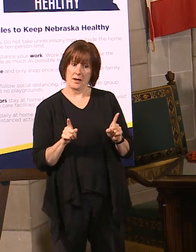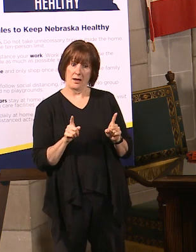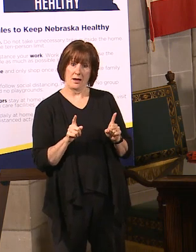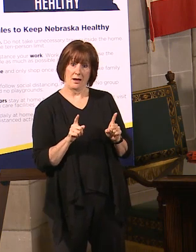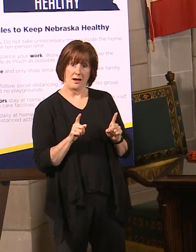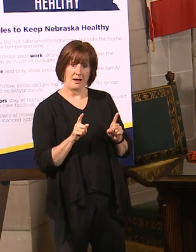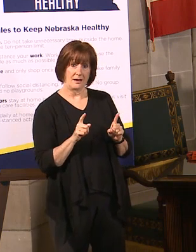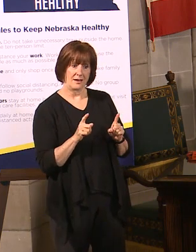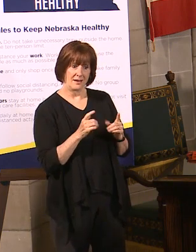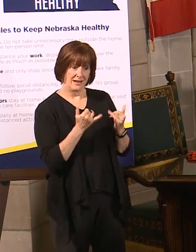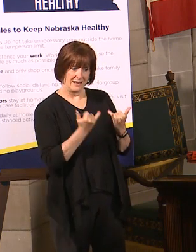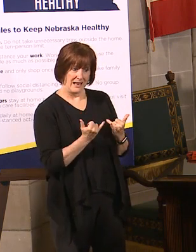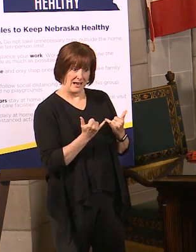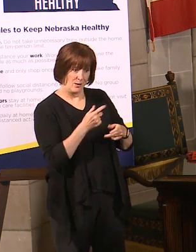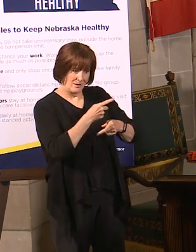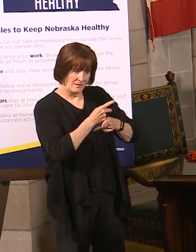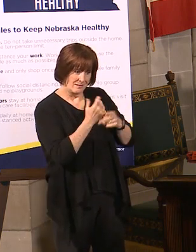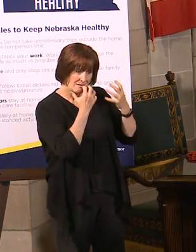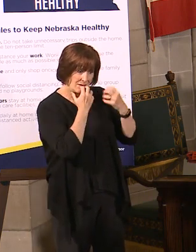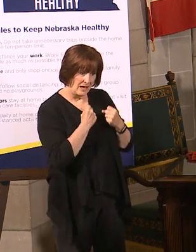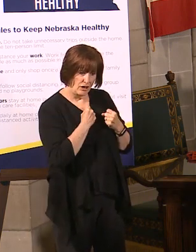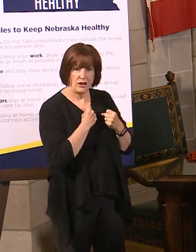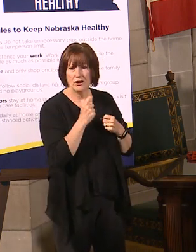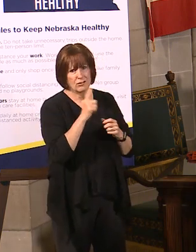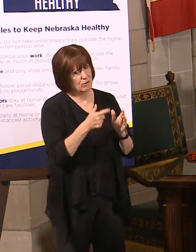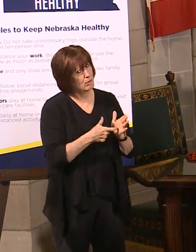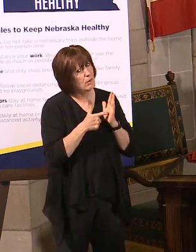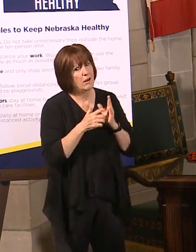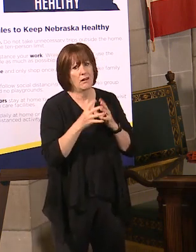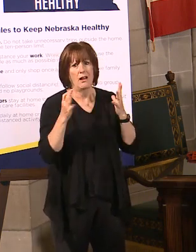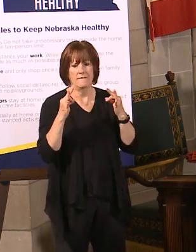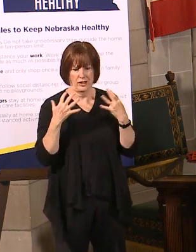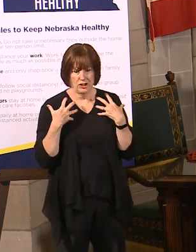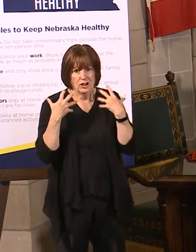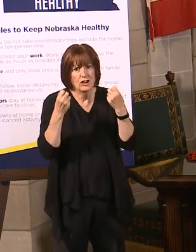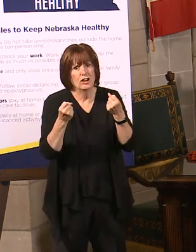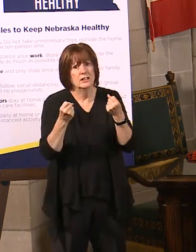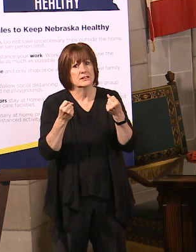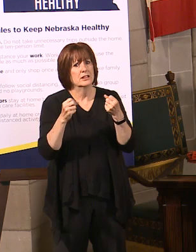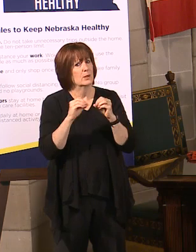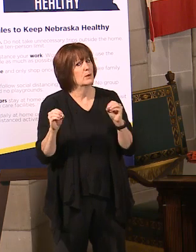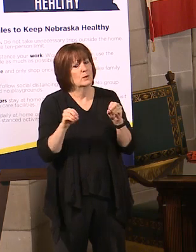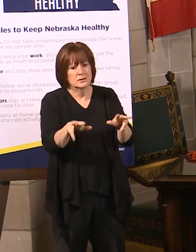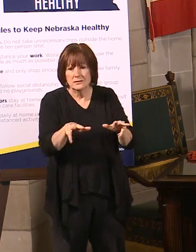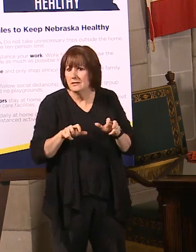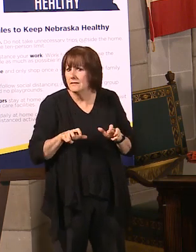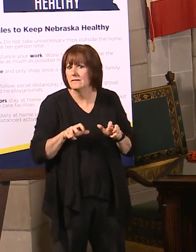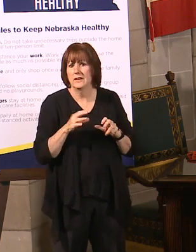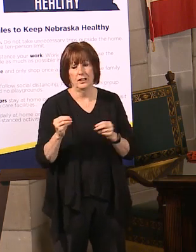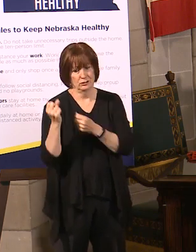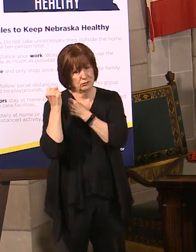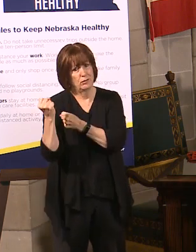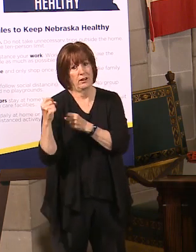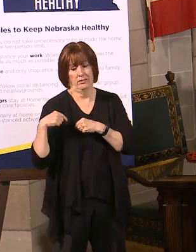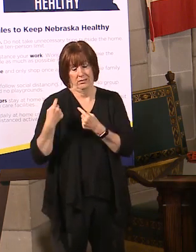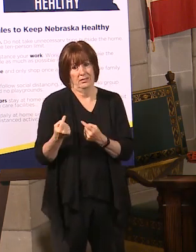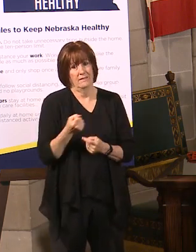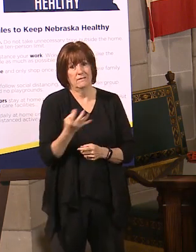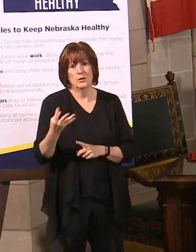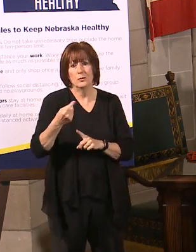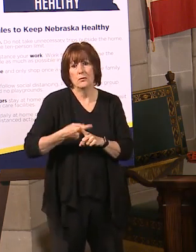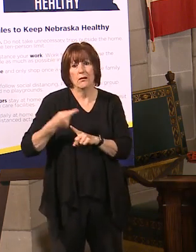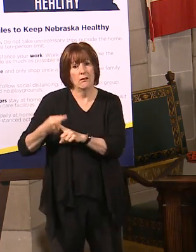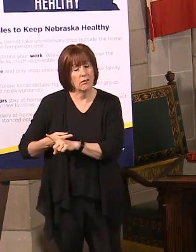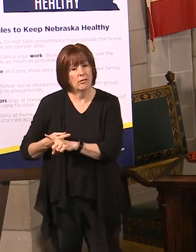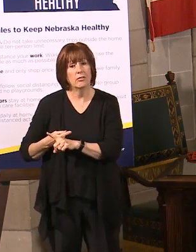more courage, selflessness, and strength than it has over the last few months. Never has